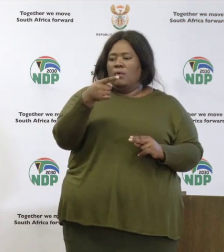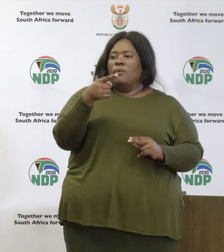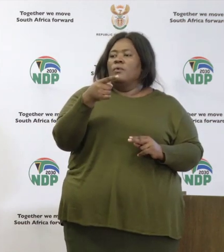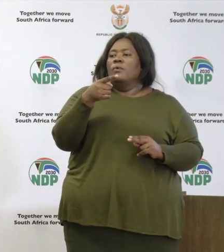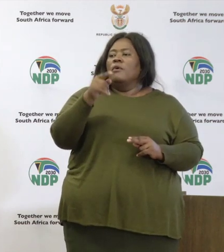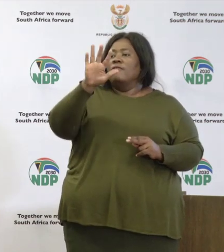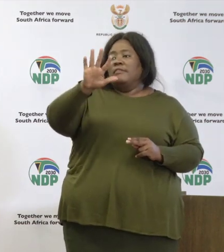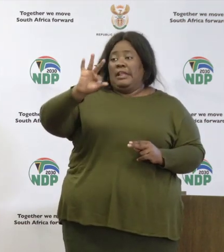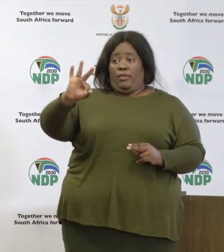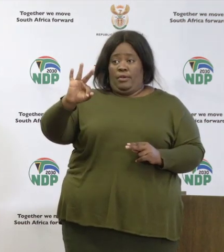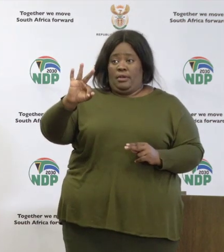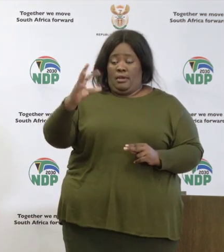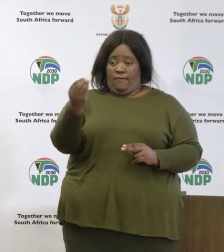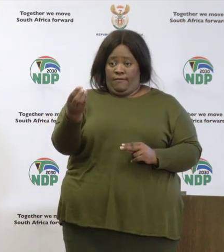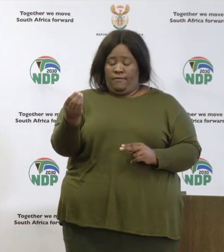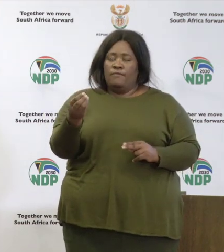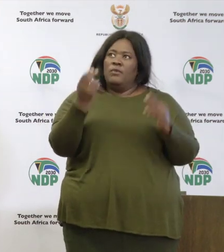1,853.